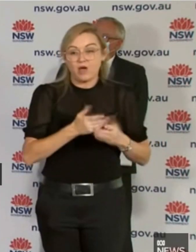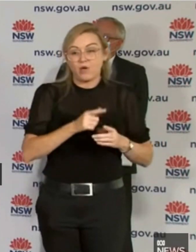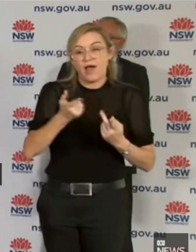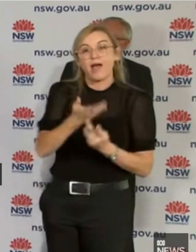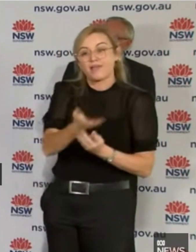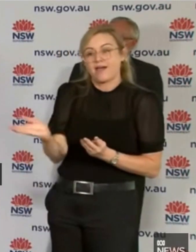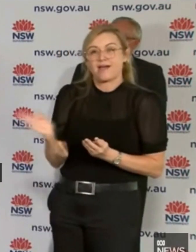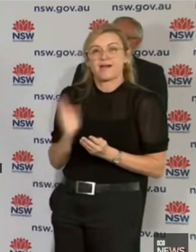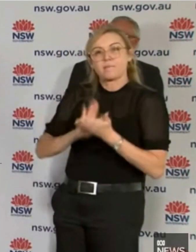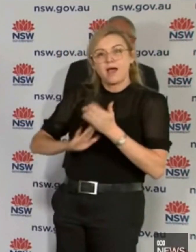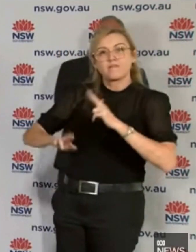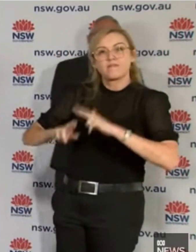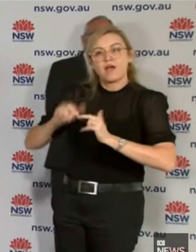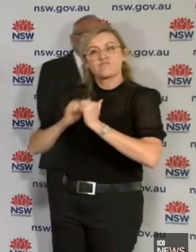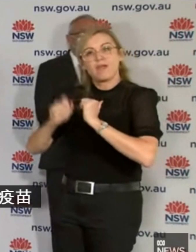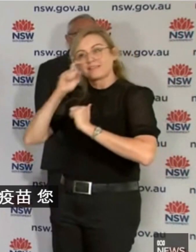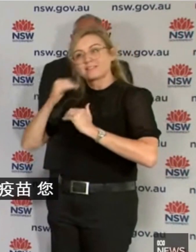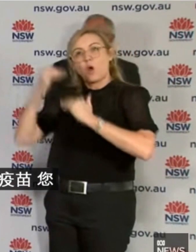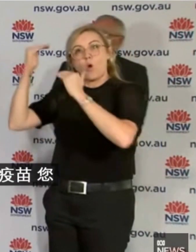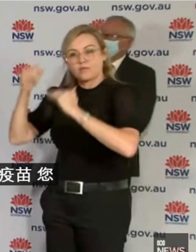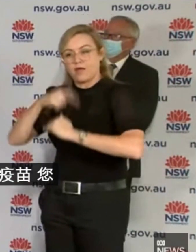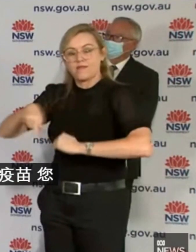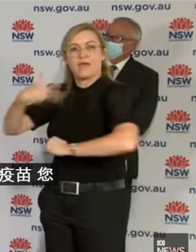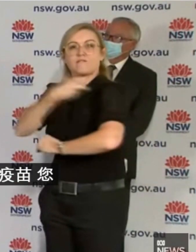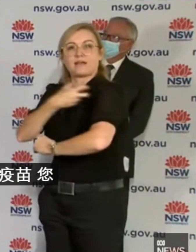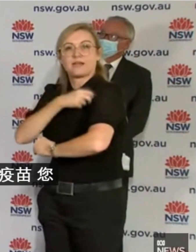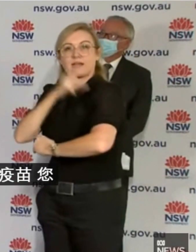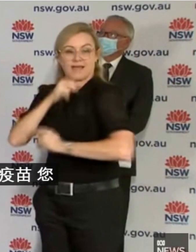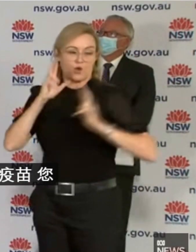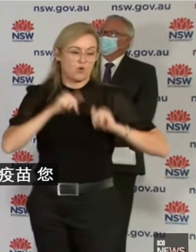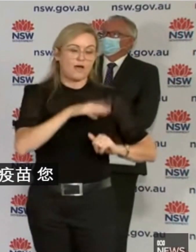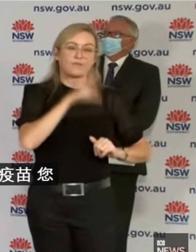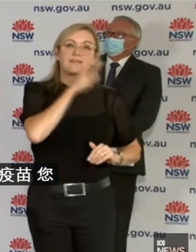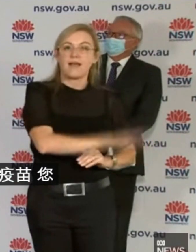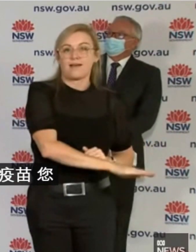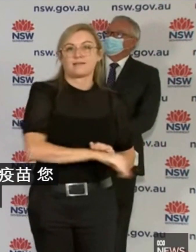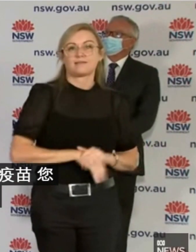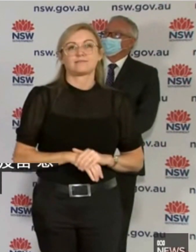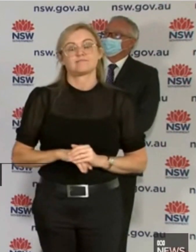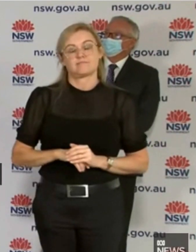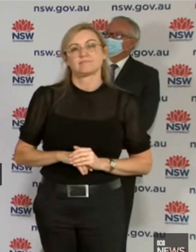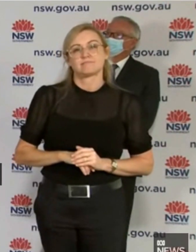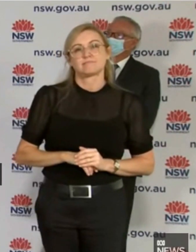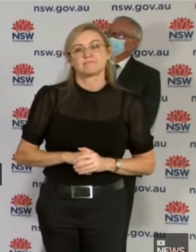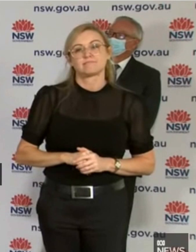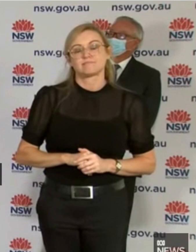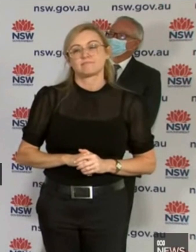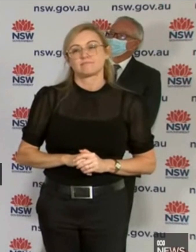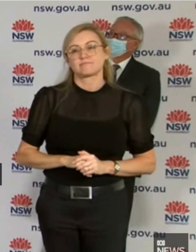vaccinated. So making sure that everyone in your family who can get vaccinated does get vaccinated.